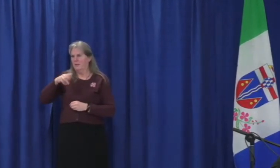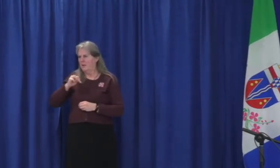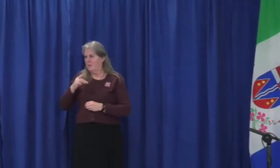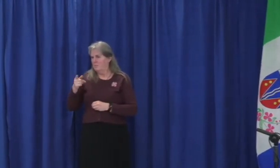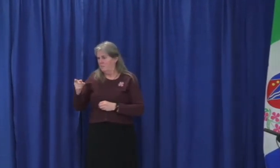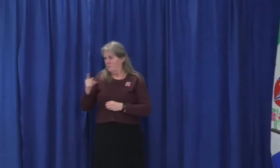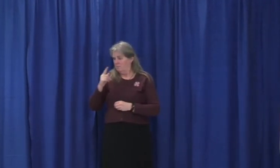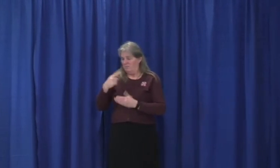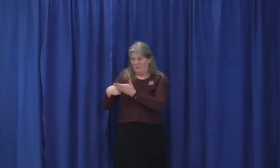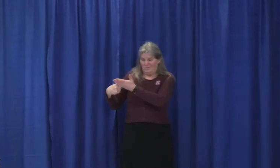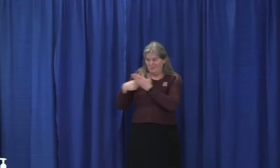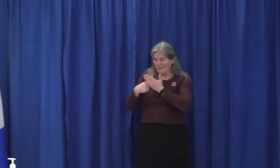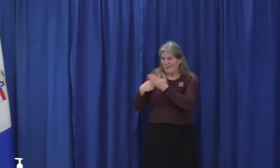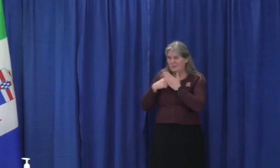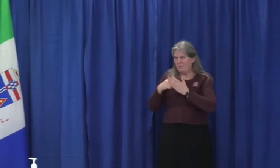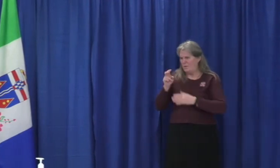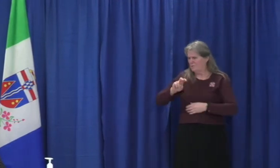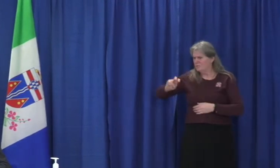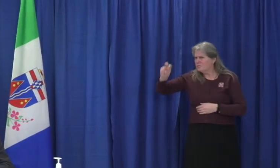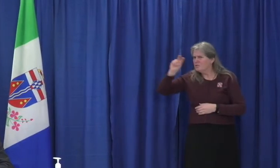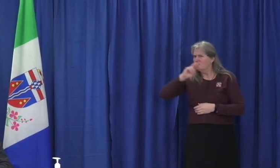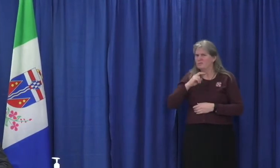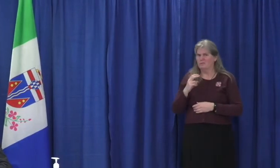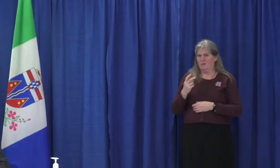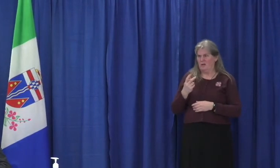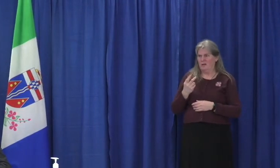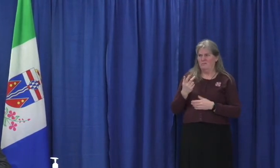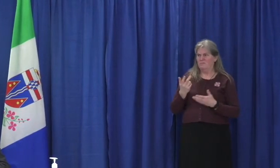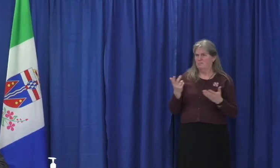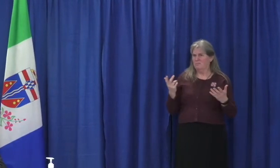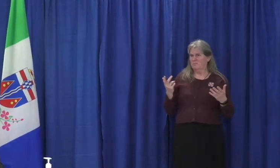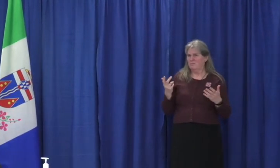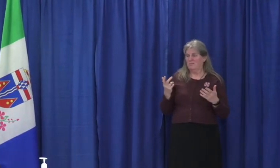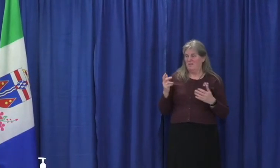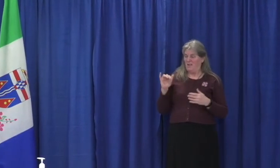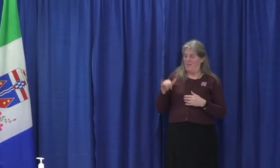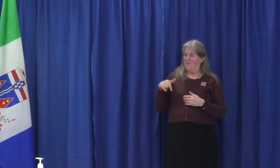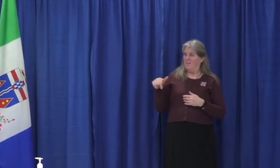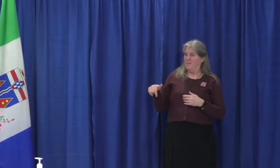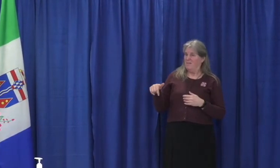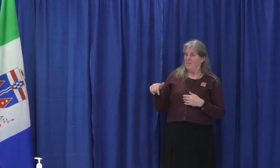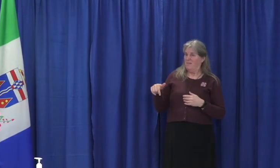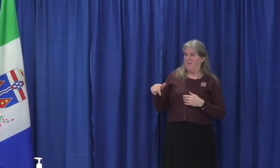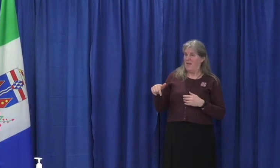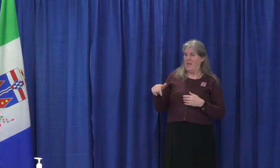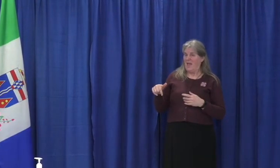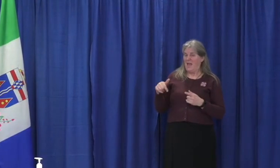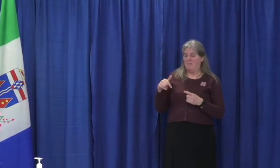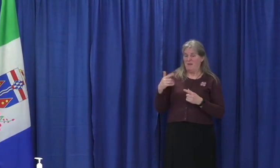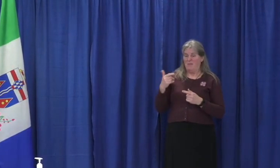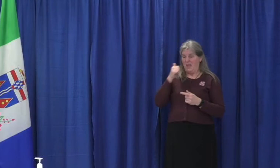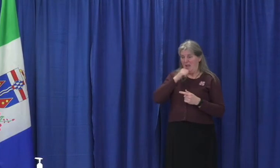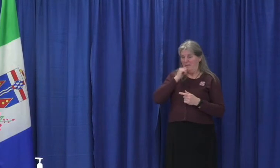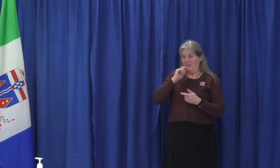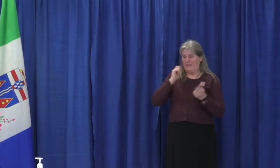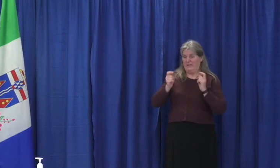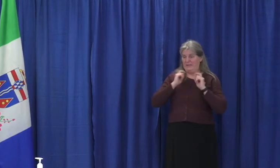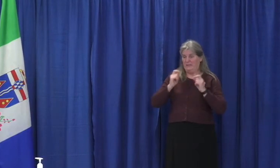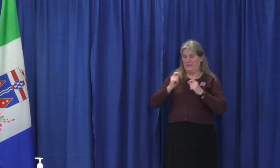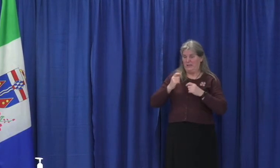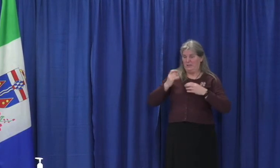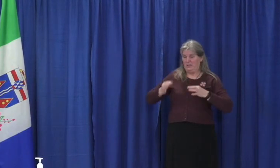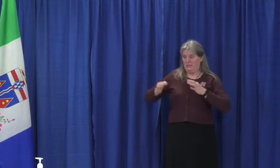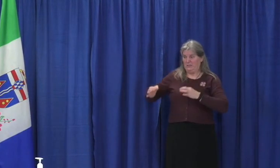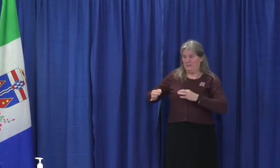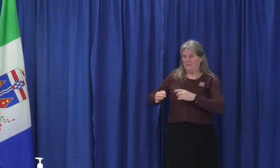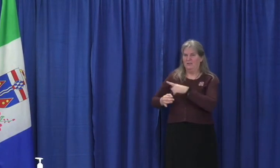travel? I know there's a lot of questions that people have about it. So was there a lot of discussion about travel, and could that be maybe a day-to-day changing situation right now? Yeah,